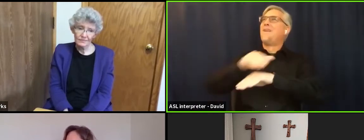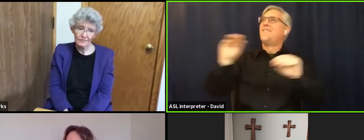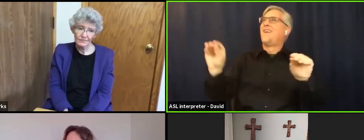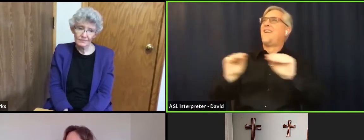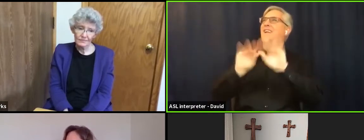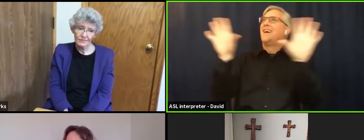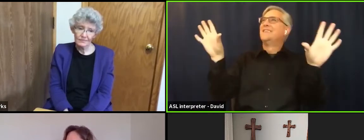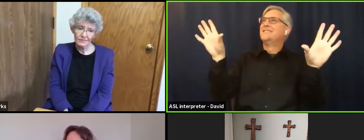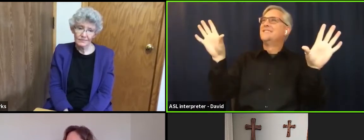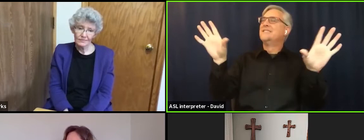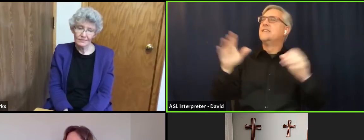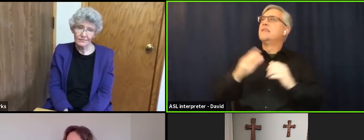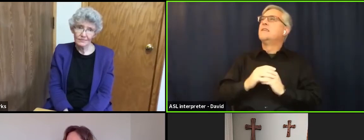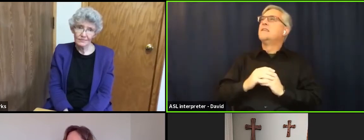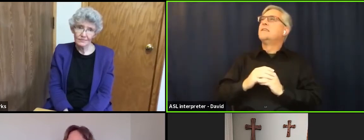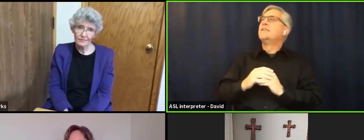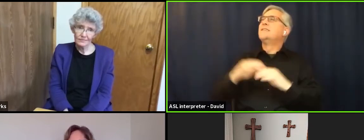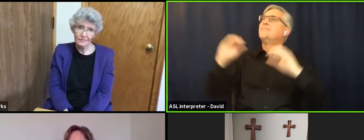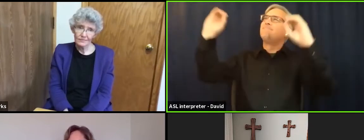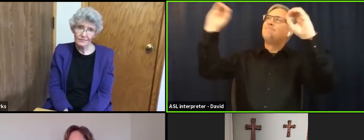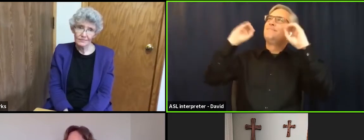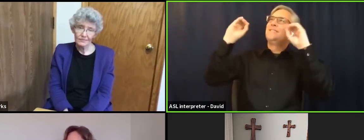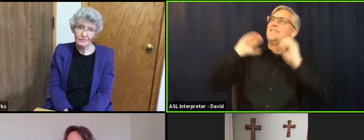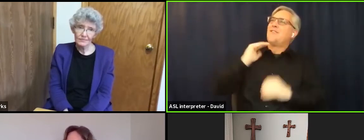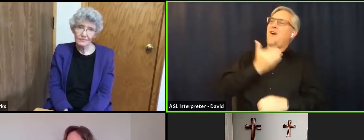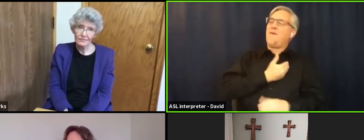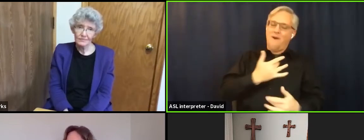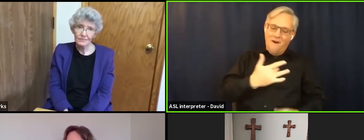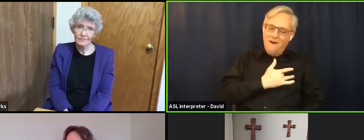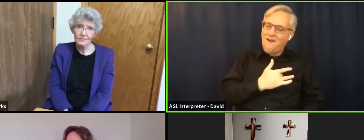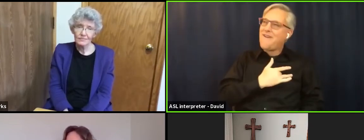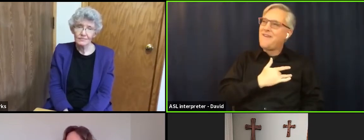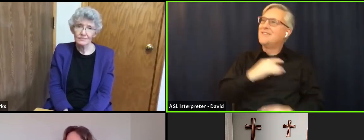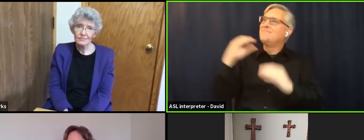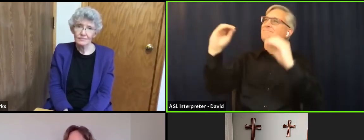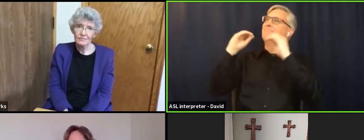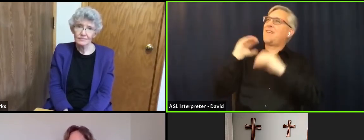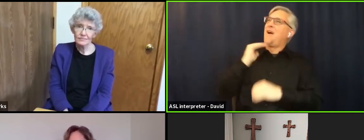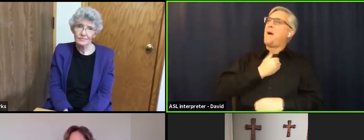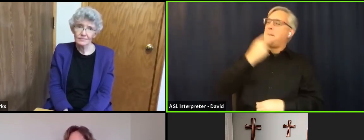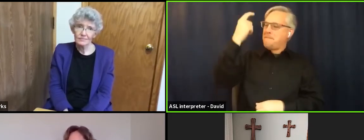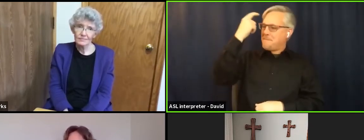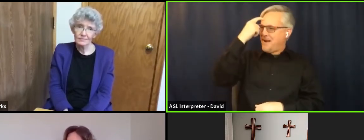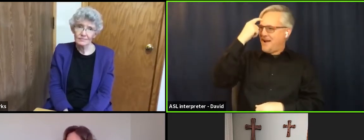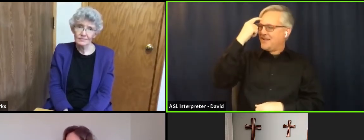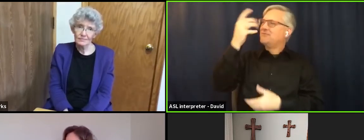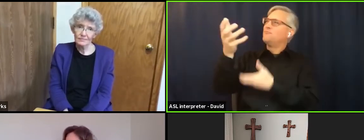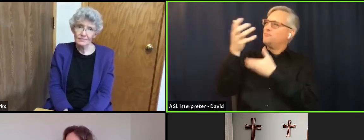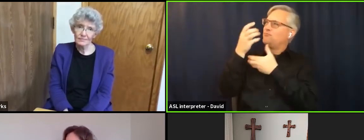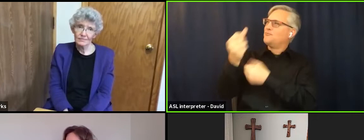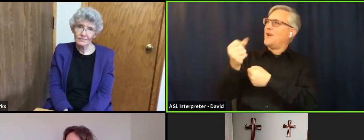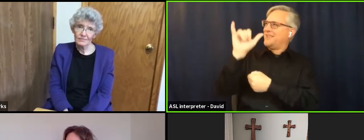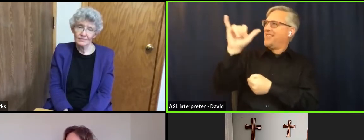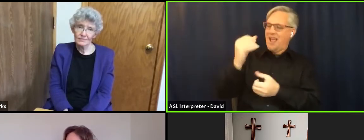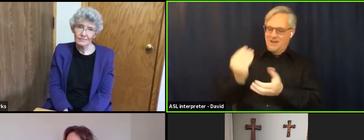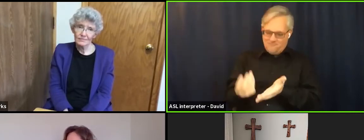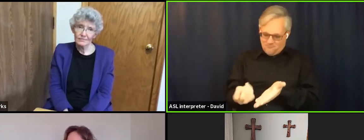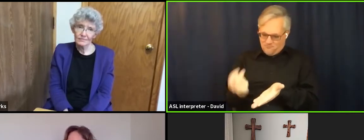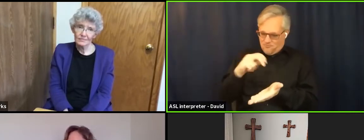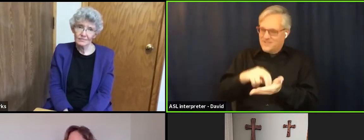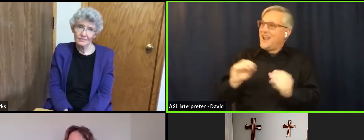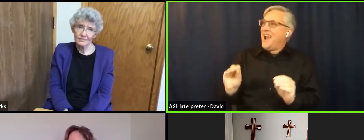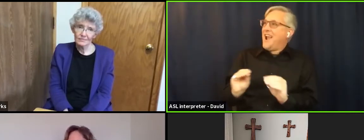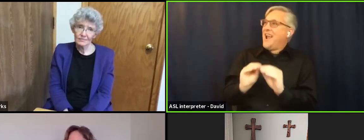Teach our hearts and our minds to trust the risen life we share with Christ.